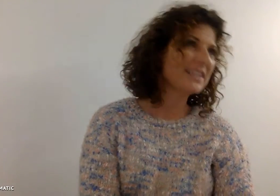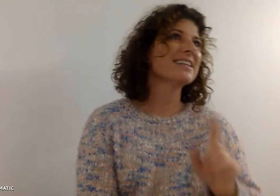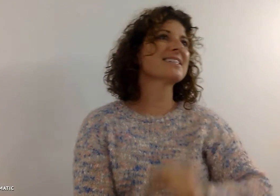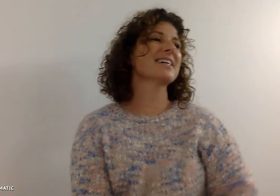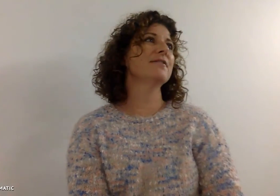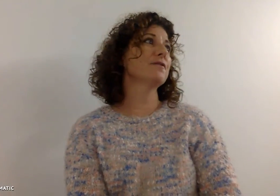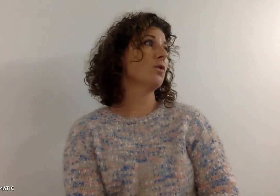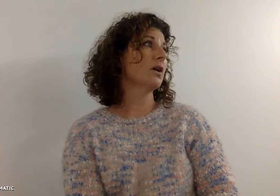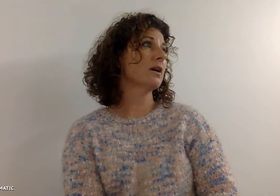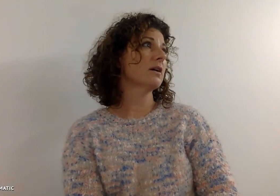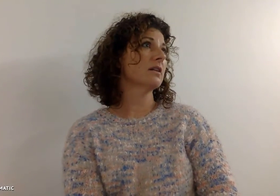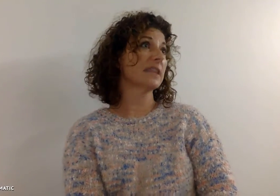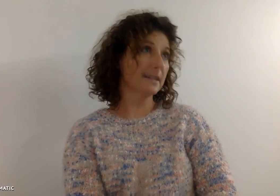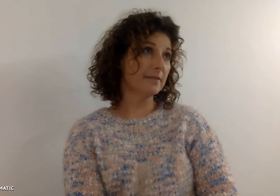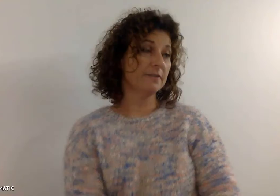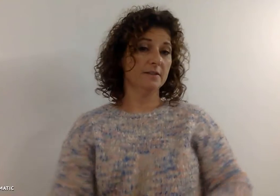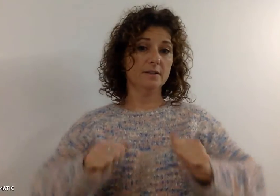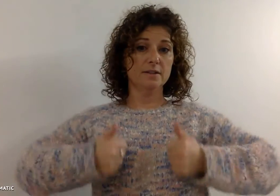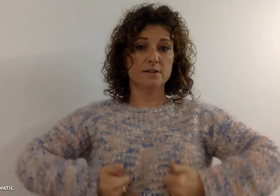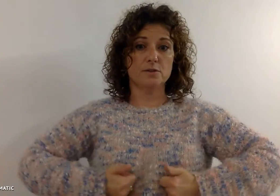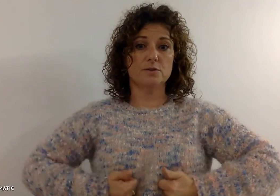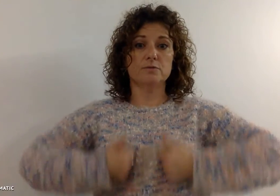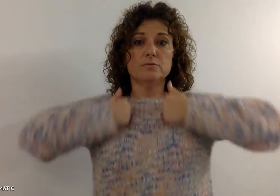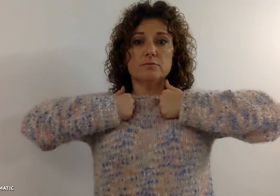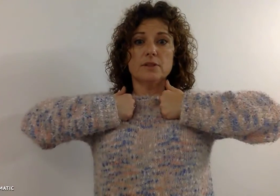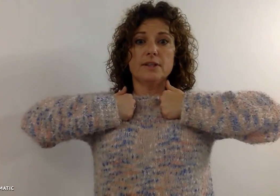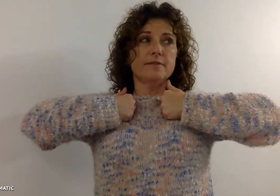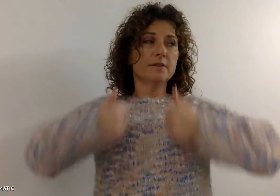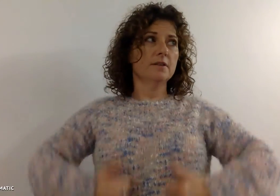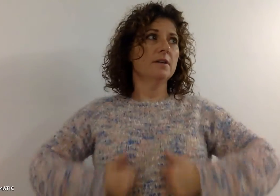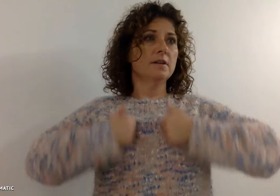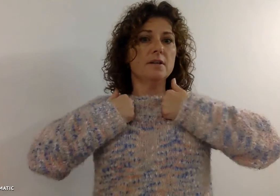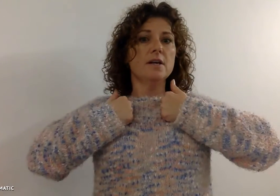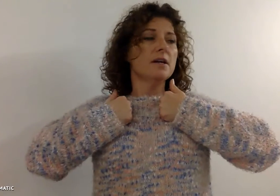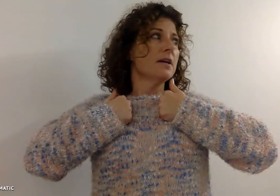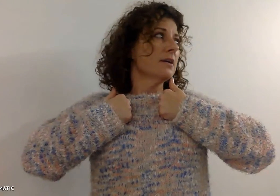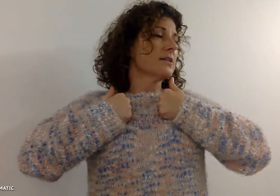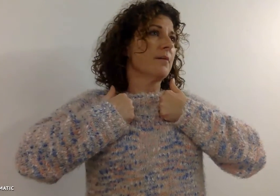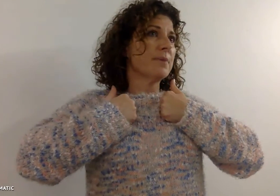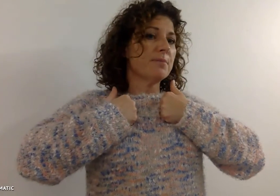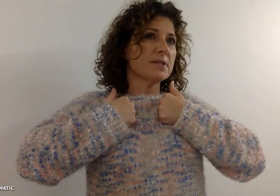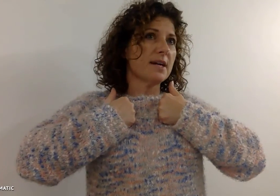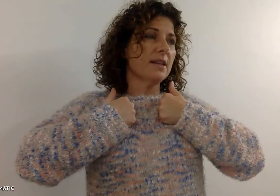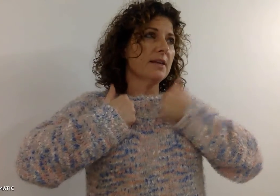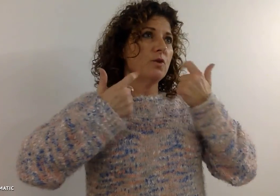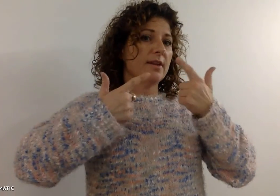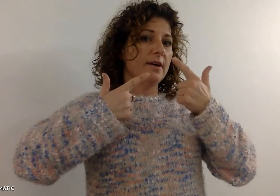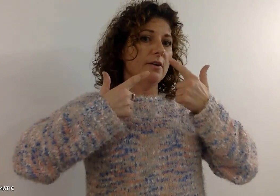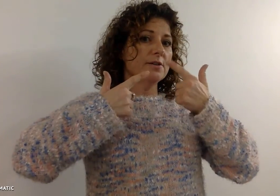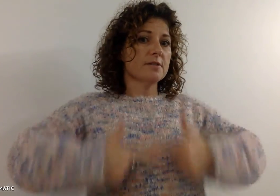The sign for live. So live. Some people sign live with L's